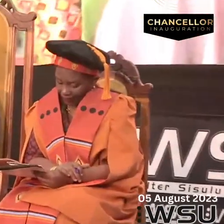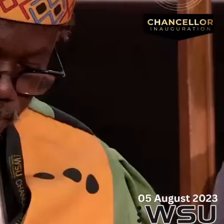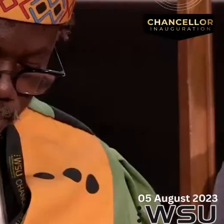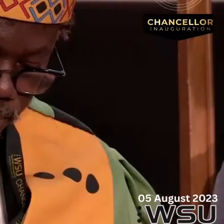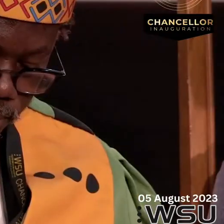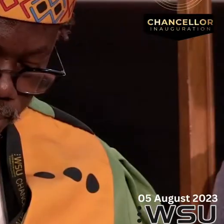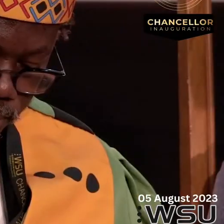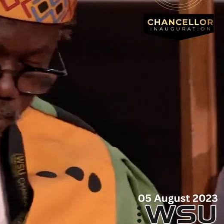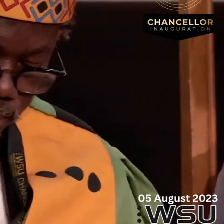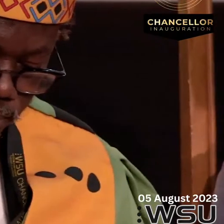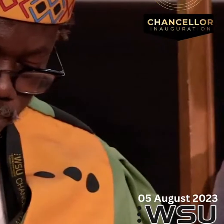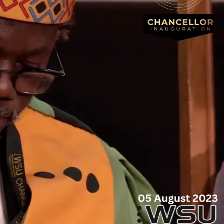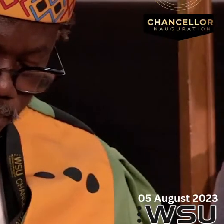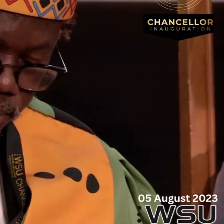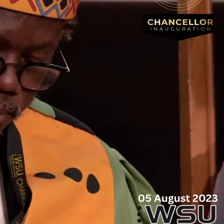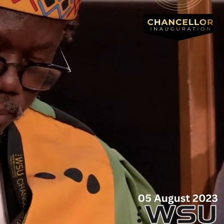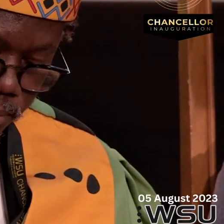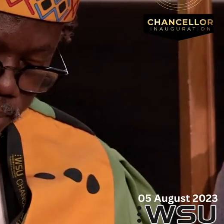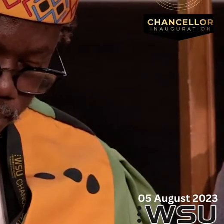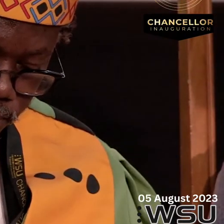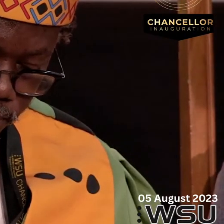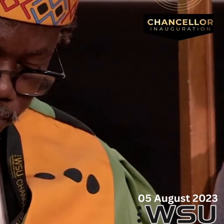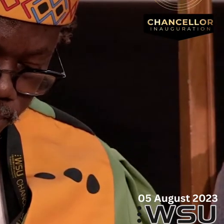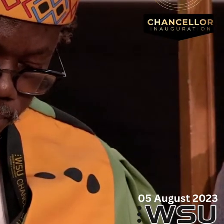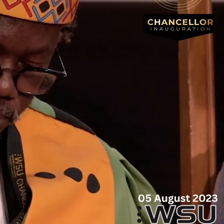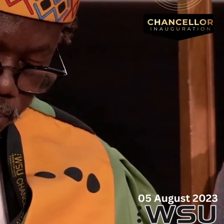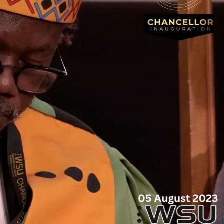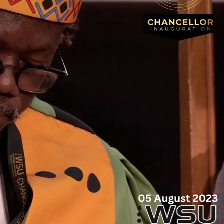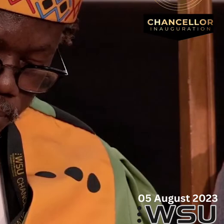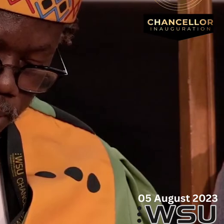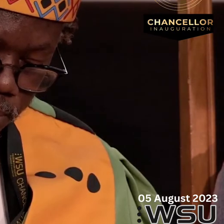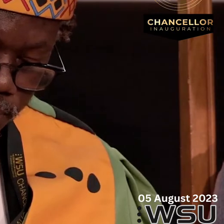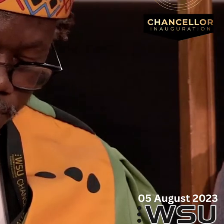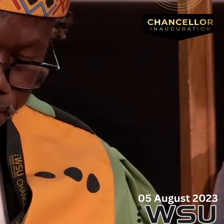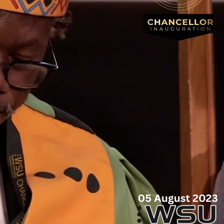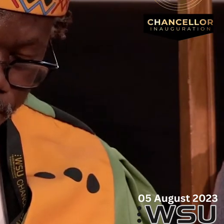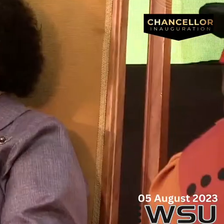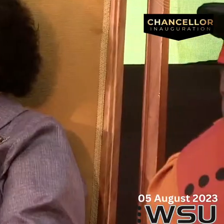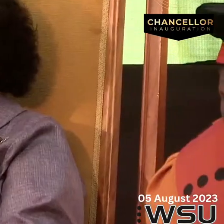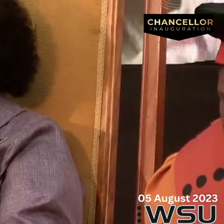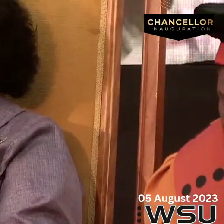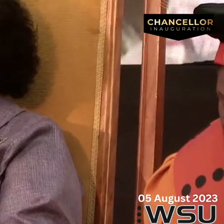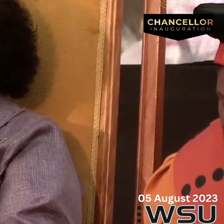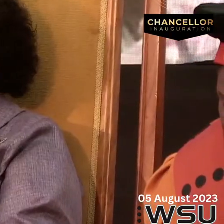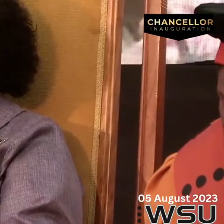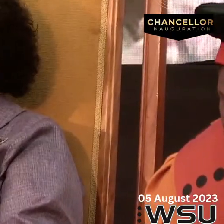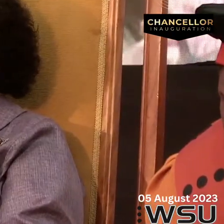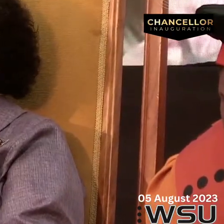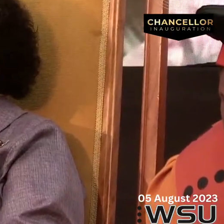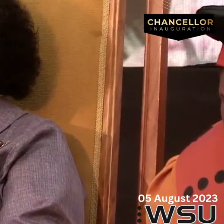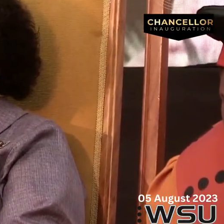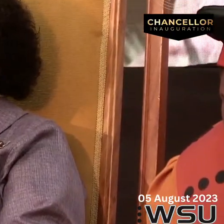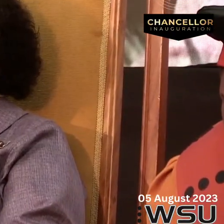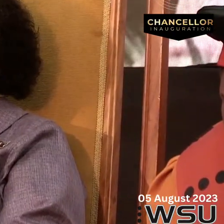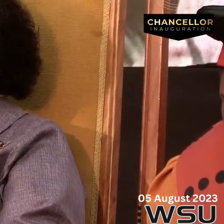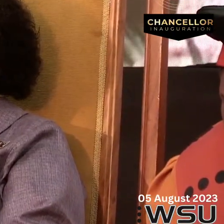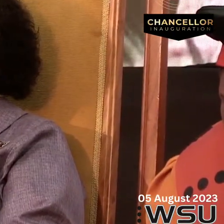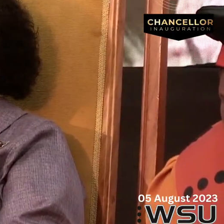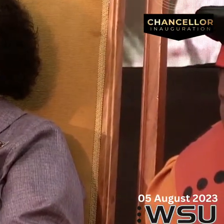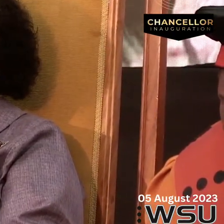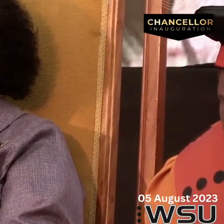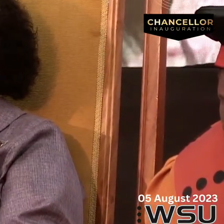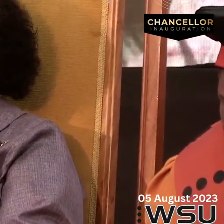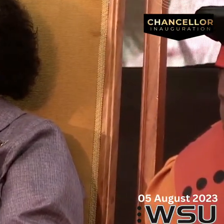death. May she continue to be revitalized by your spirit.